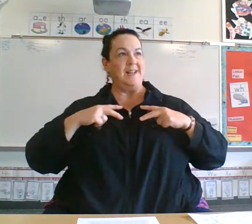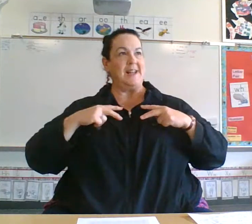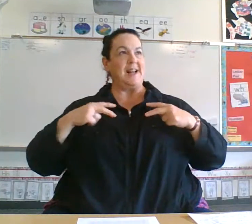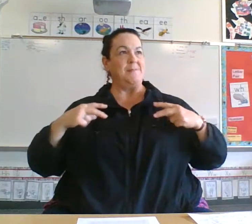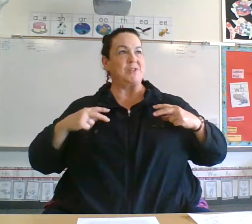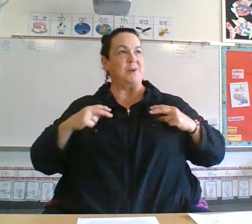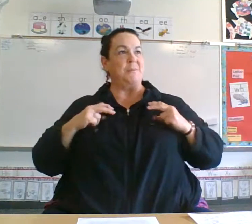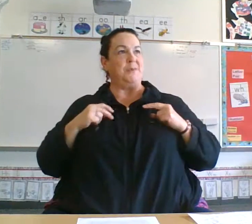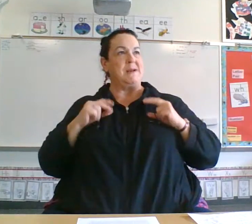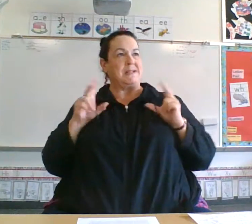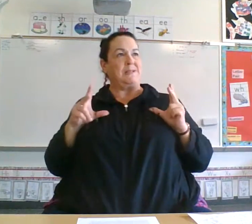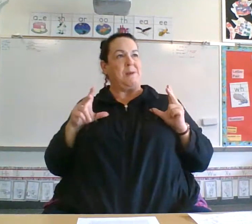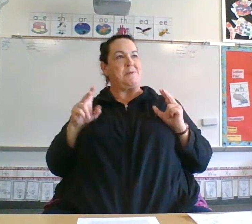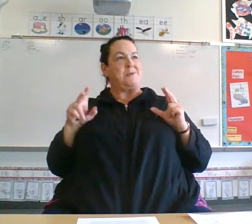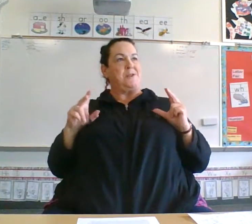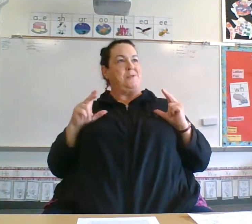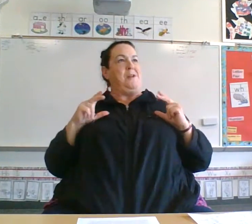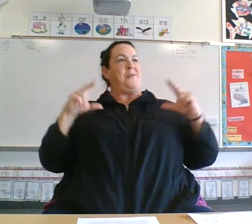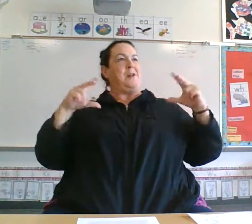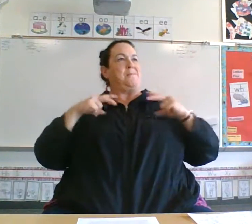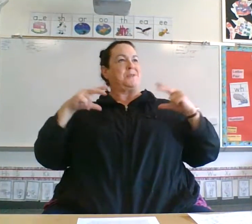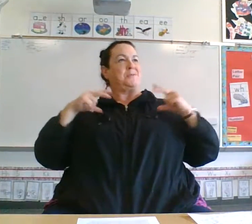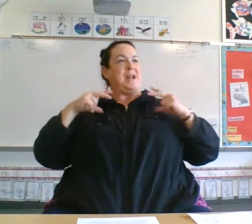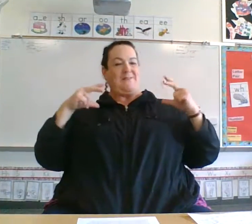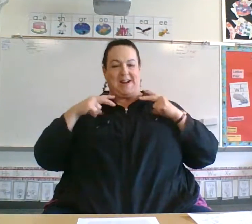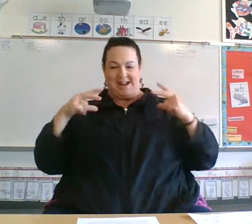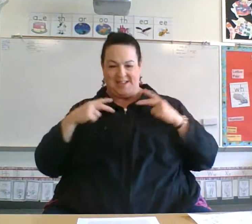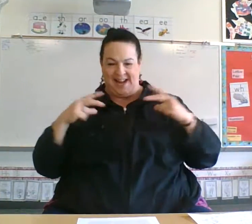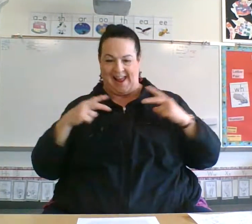I'm just gonna pull my suspenders and do nothing. I'm just gonna take a vacation.